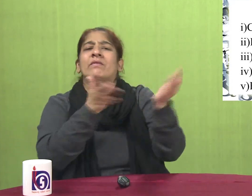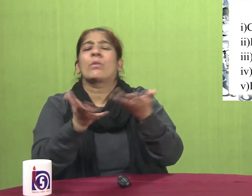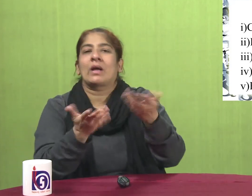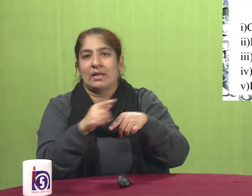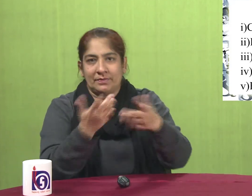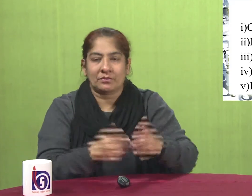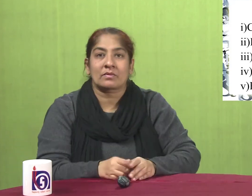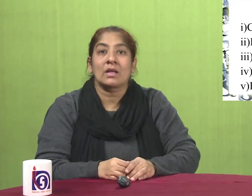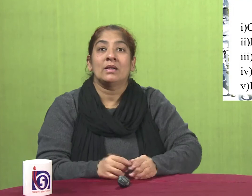is